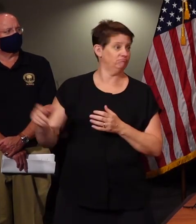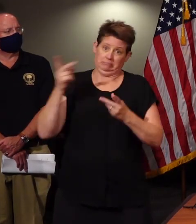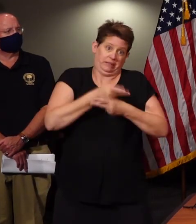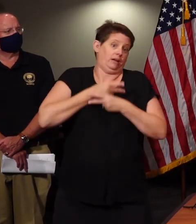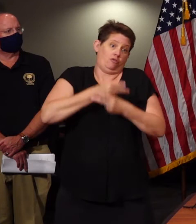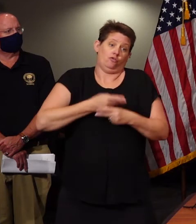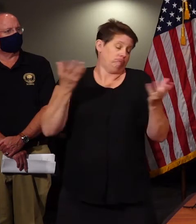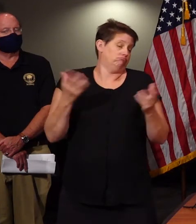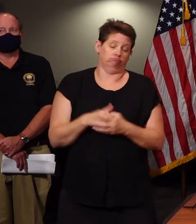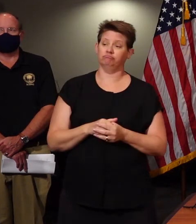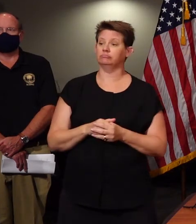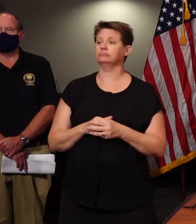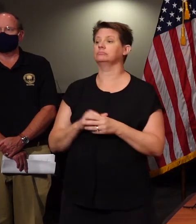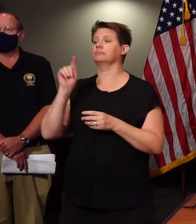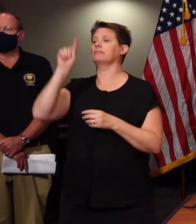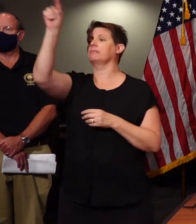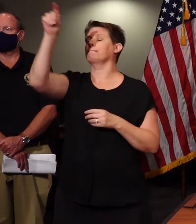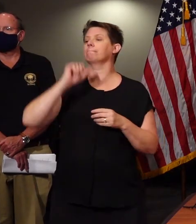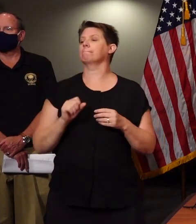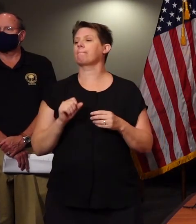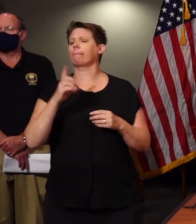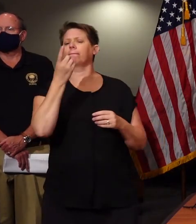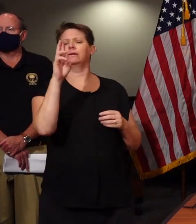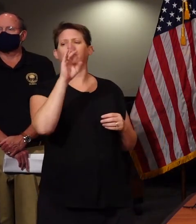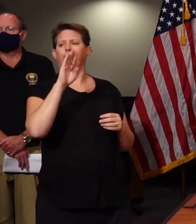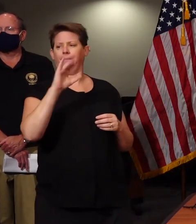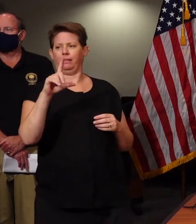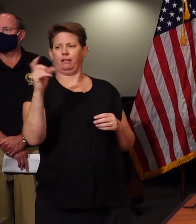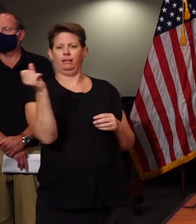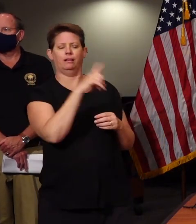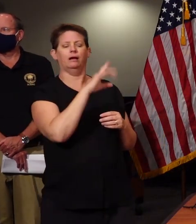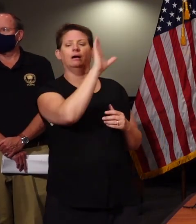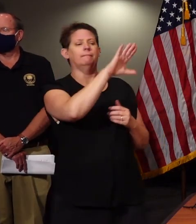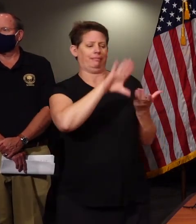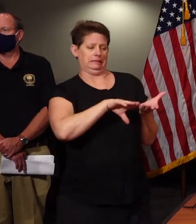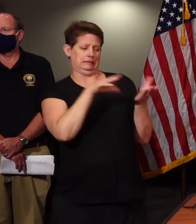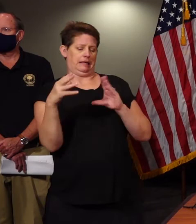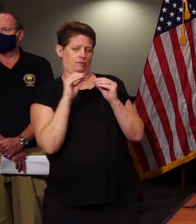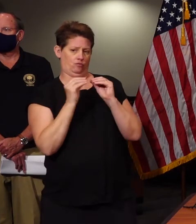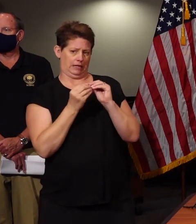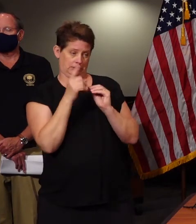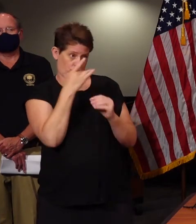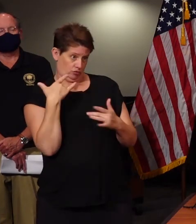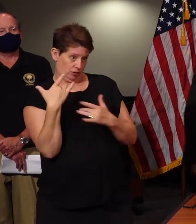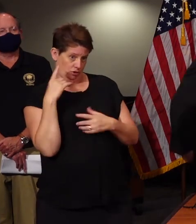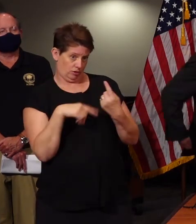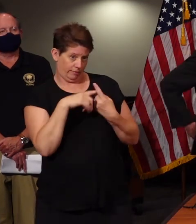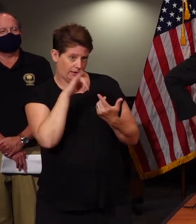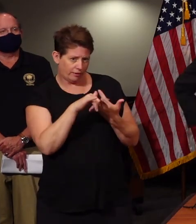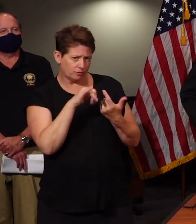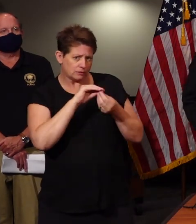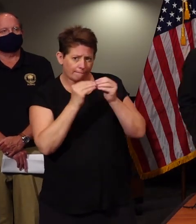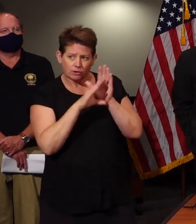careful. Yes, in the back. Dr. Bell, this is a question about the death rate. Are you concerned at all about the death rate? We've been hearing